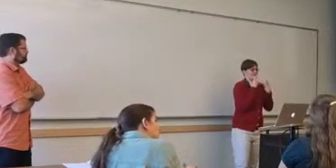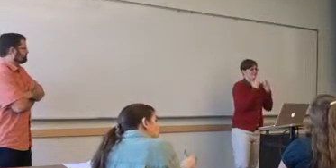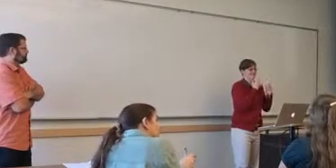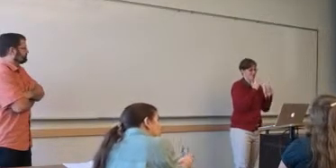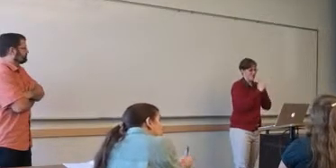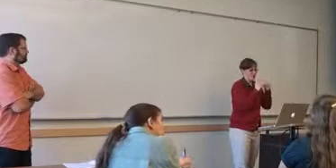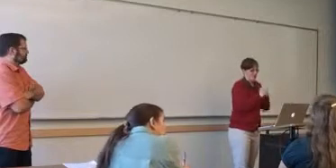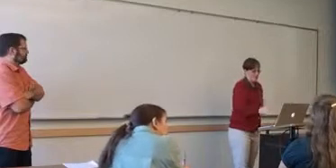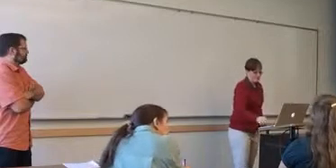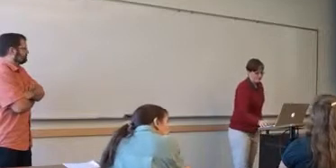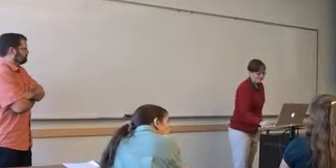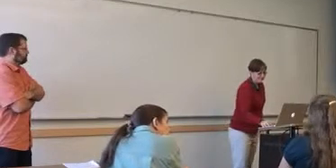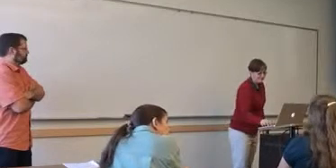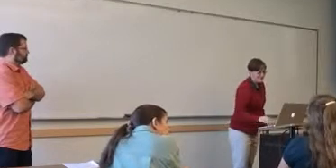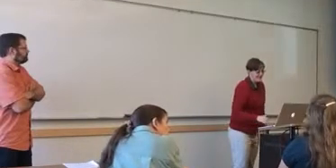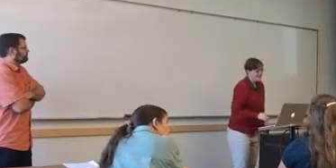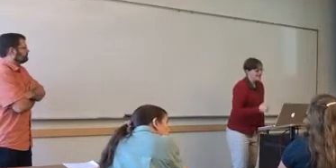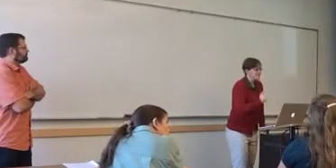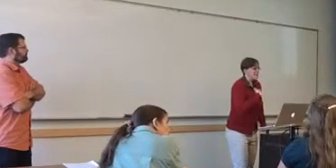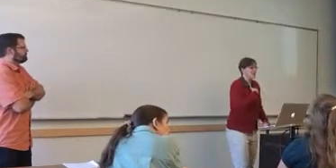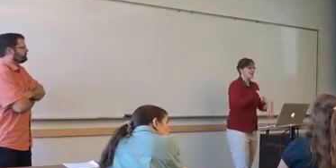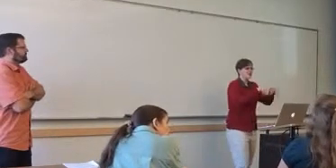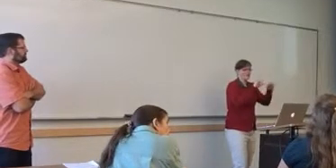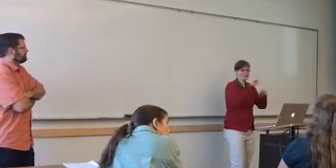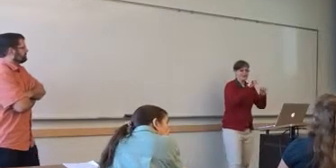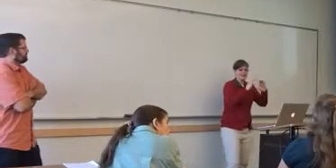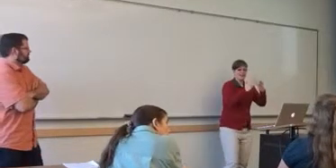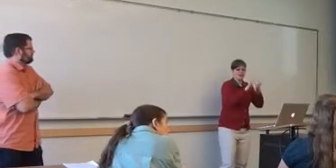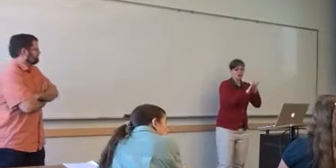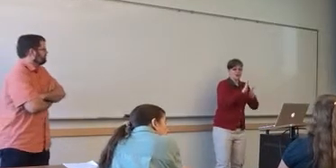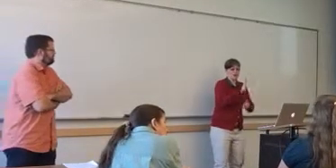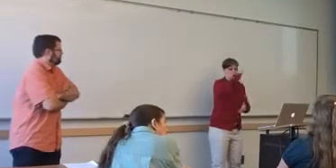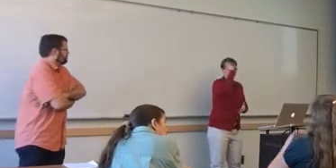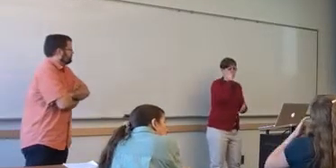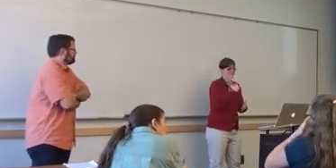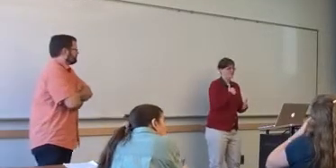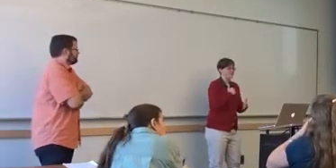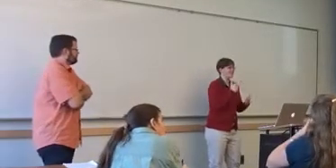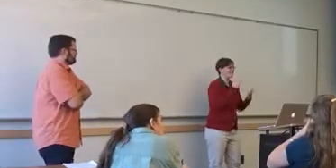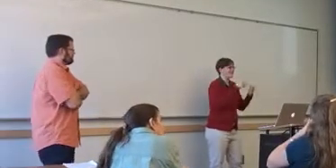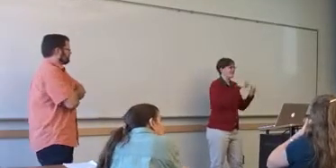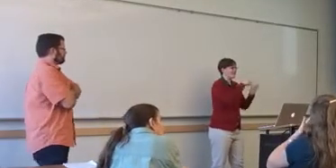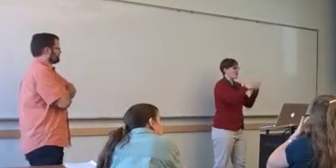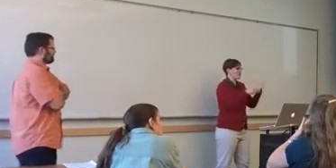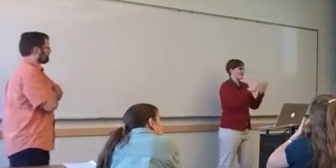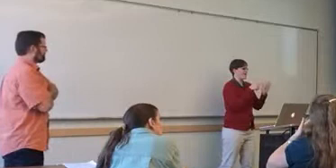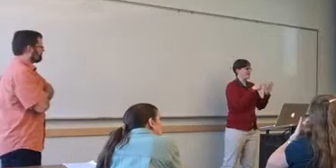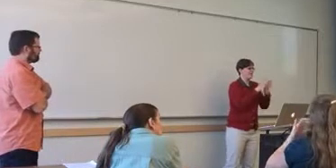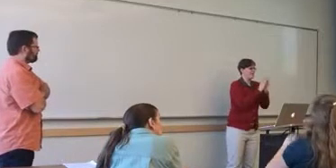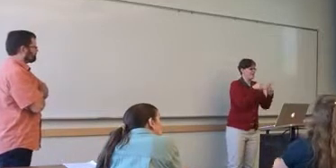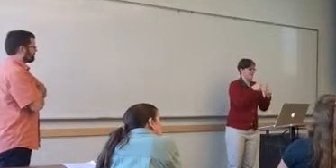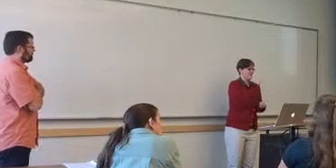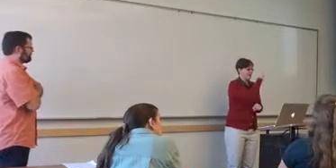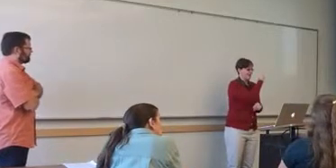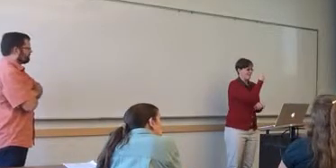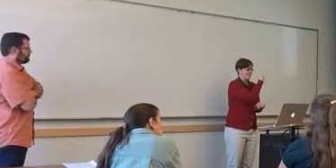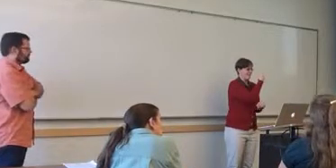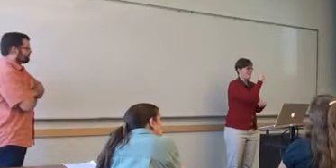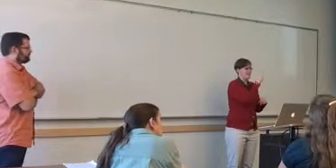that it is a language. This is one of my favorite things. This was, I saw in college when I